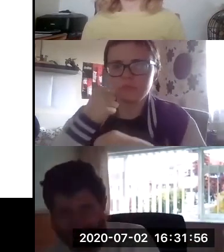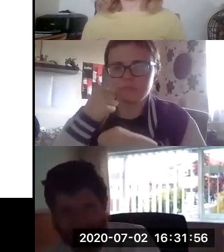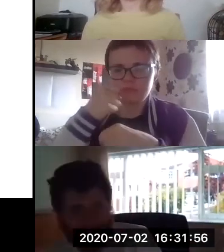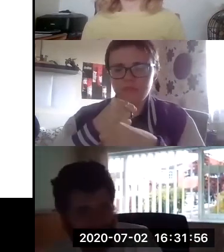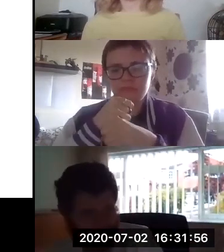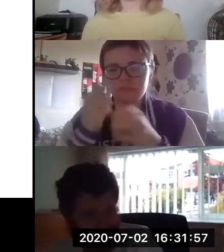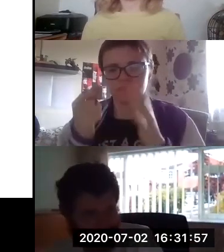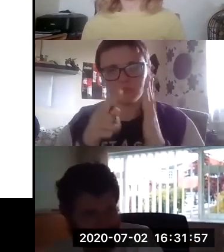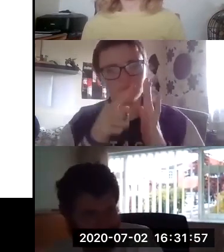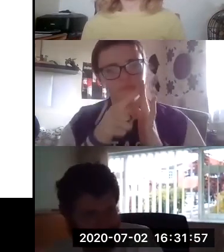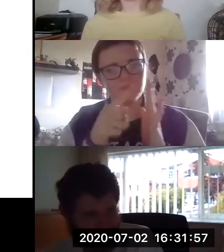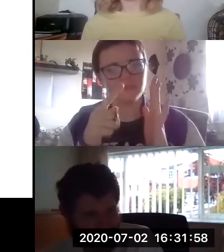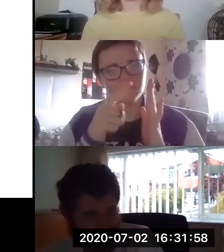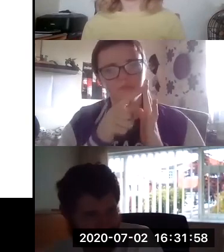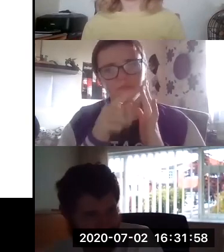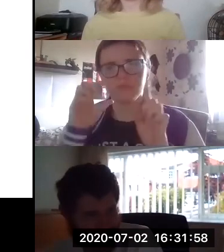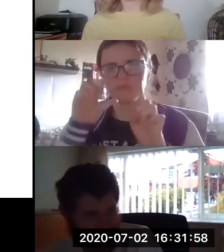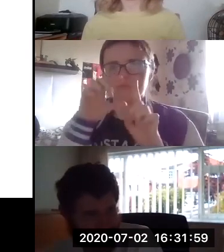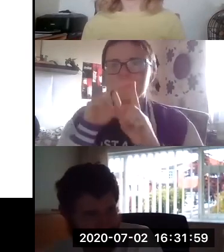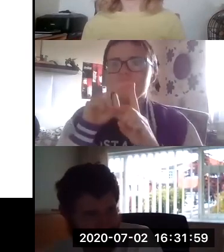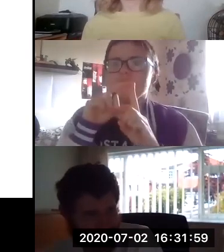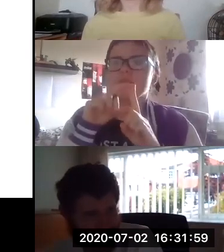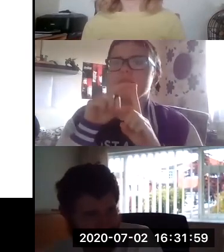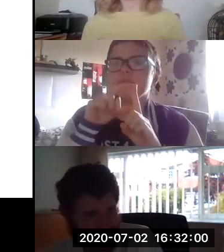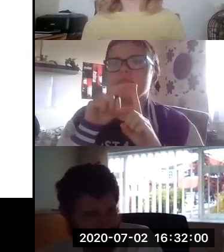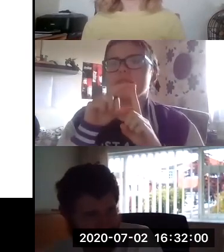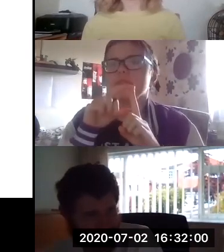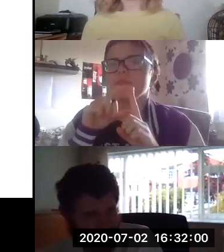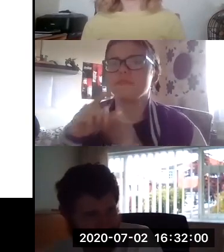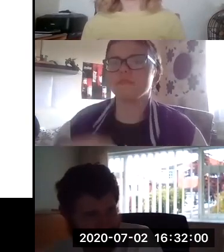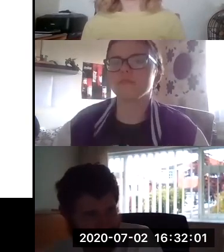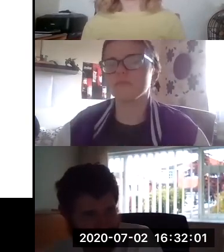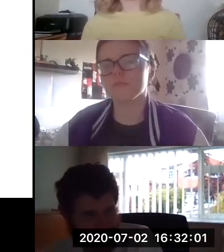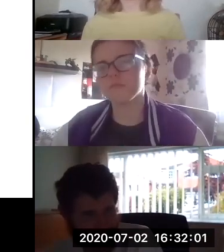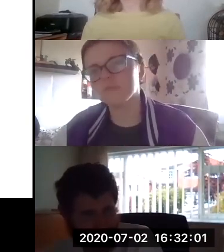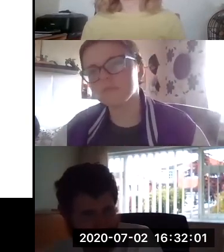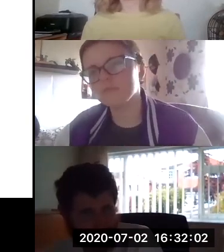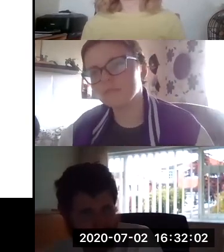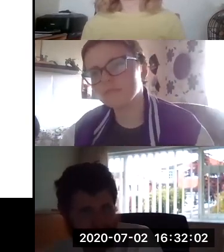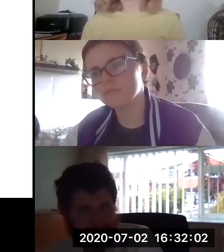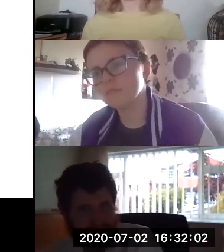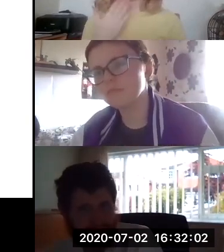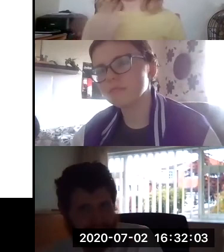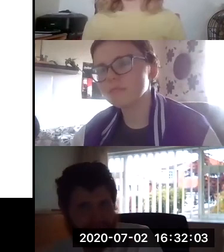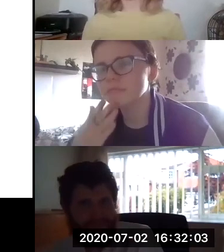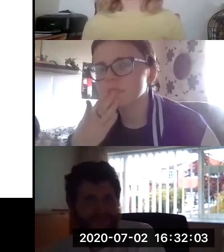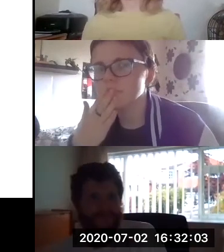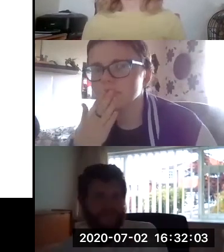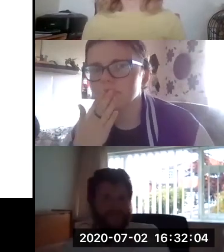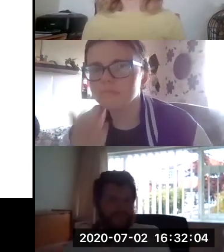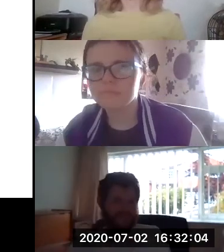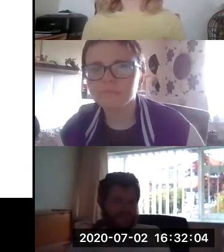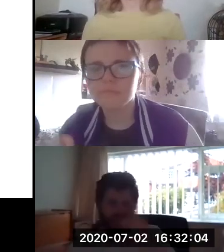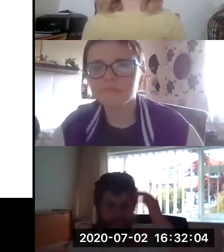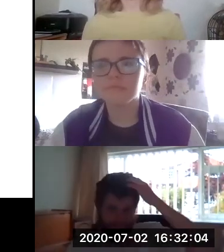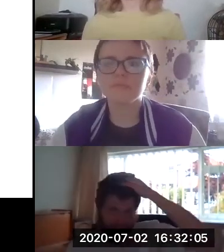learning it until I actually could do it. So yeah, but thank you everyone for being here today. So thank you. It's been